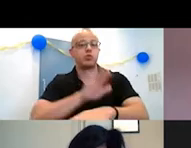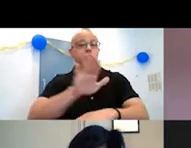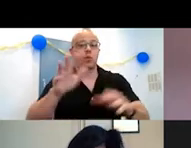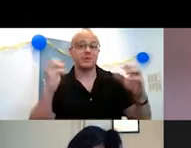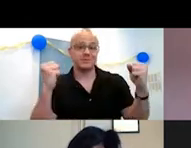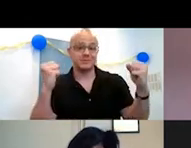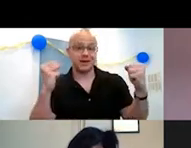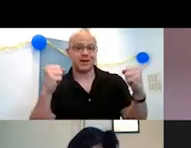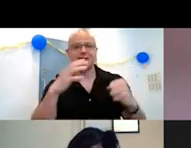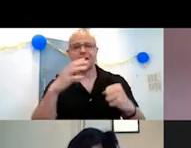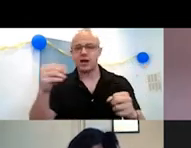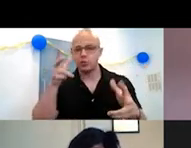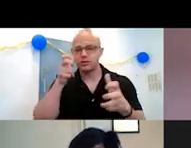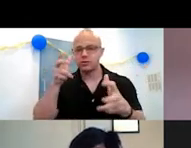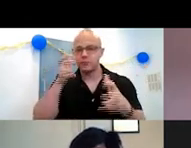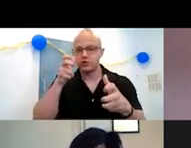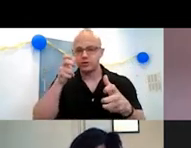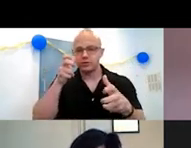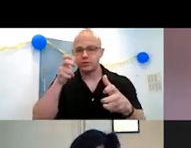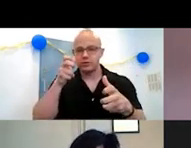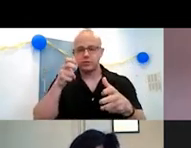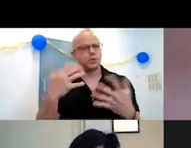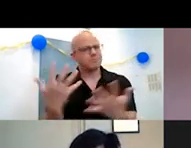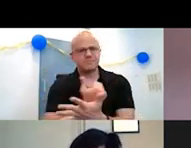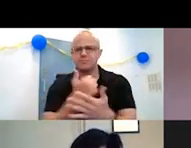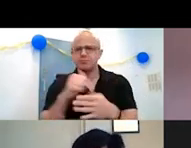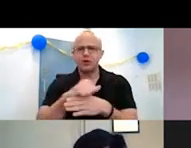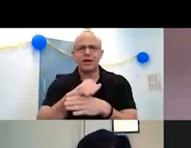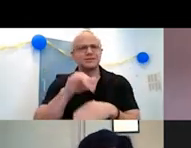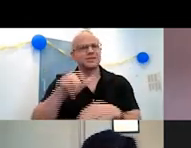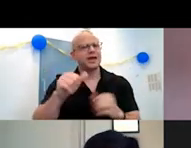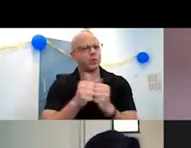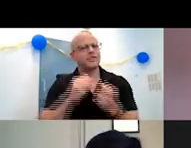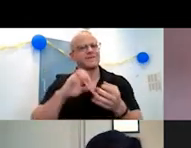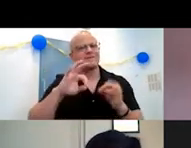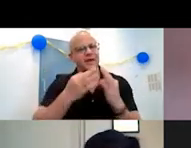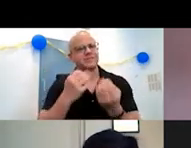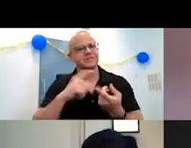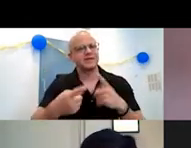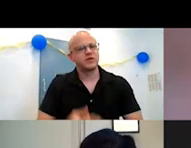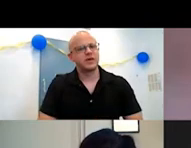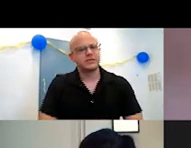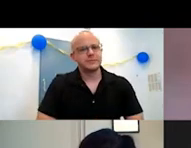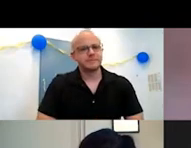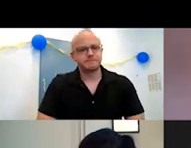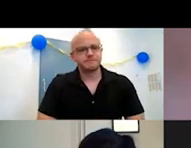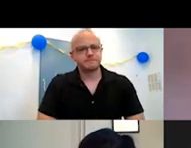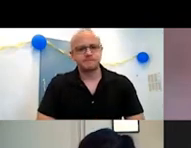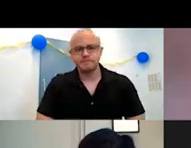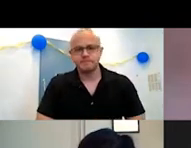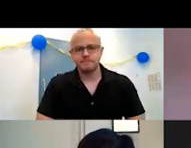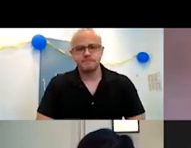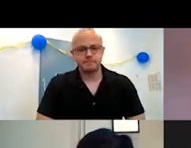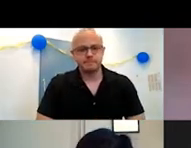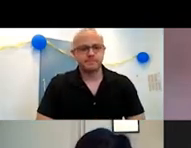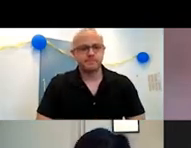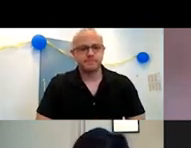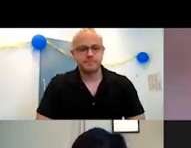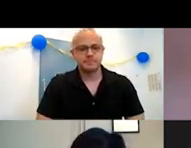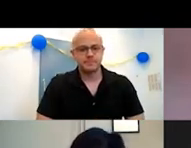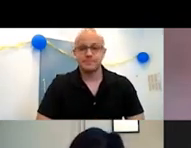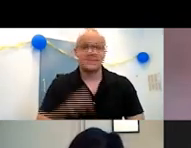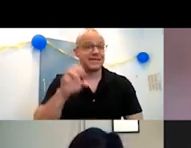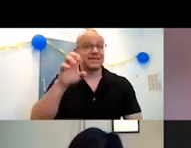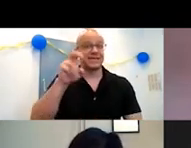thing as is a way of improving your sign language and receptive skills. It's